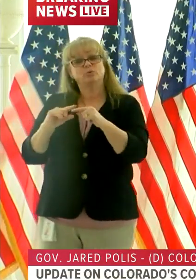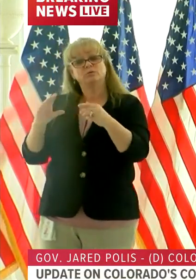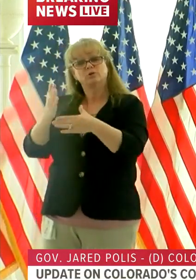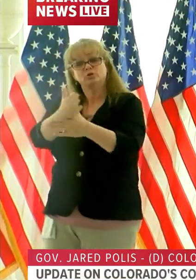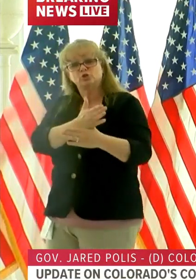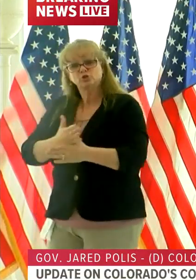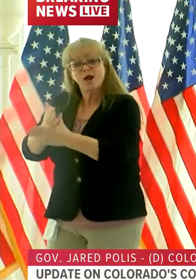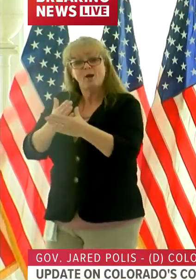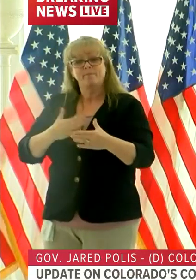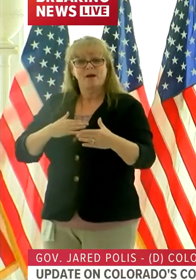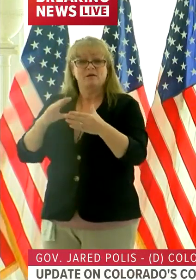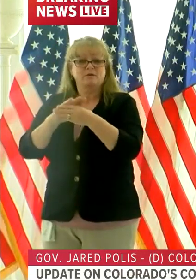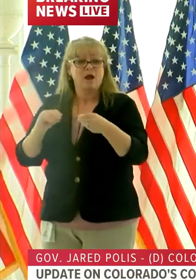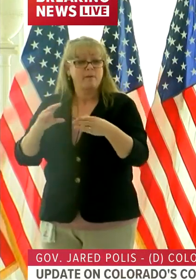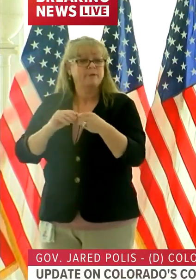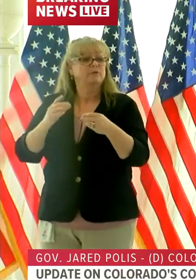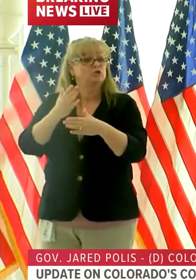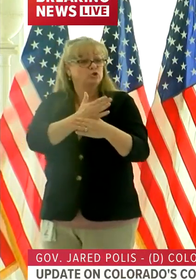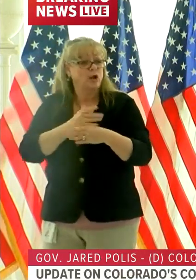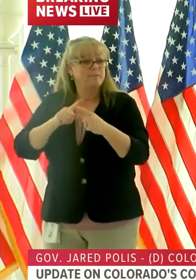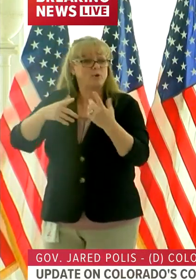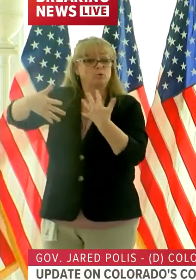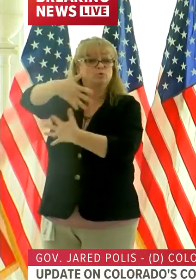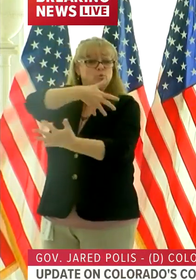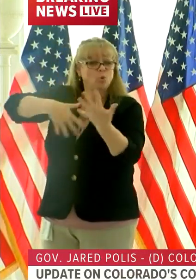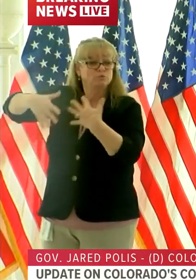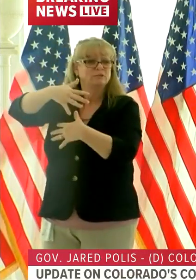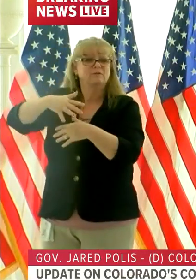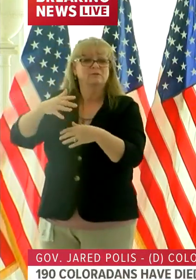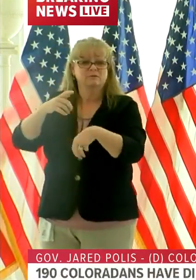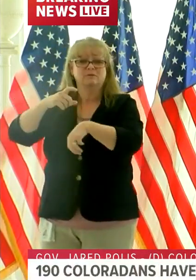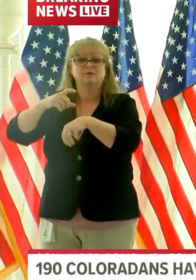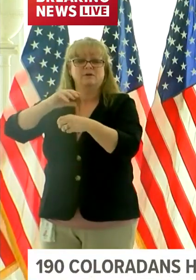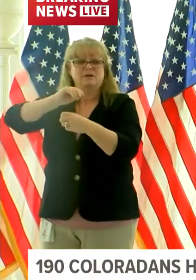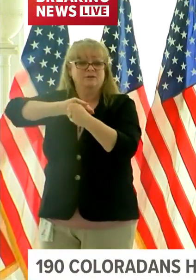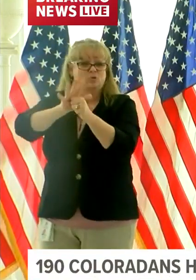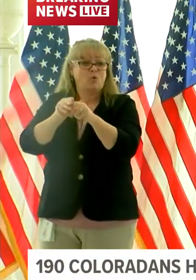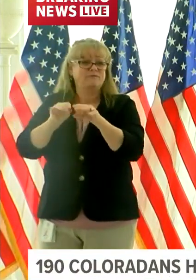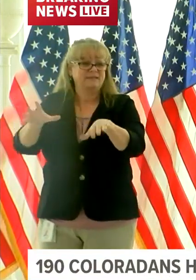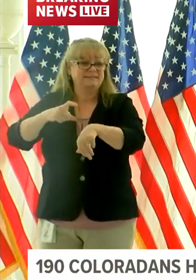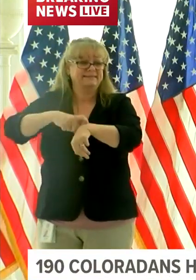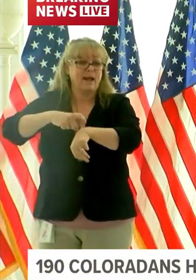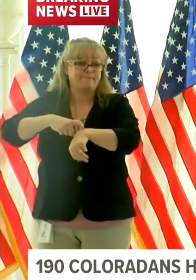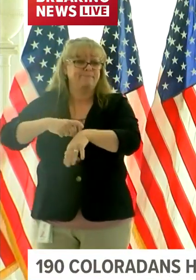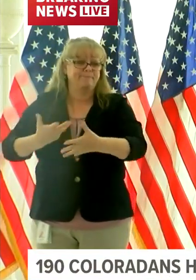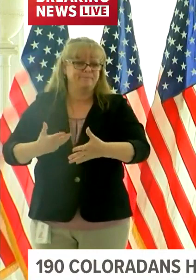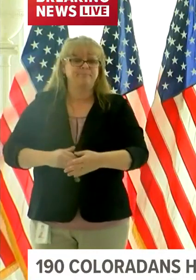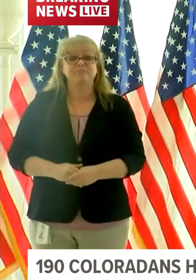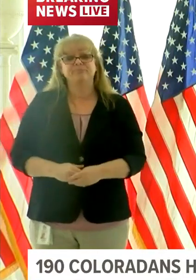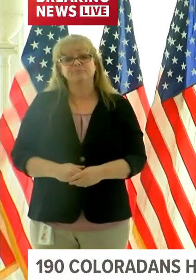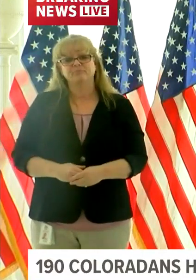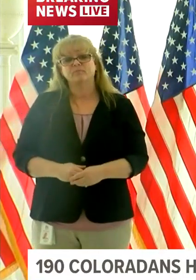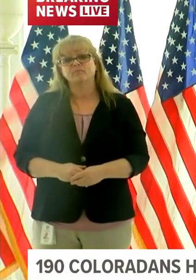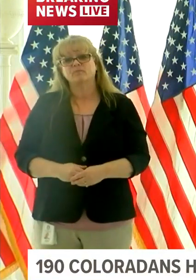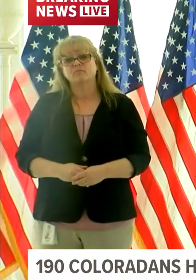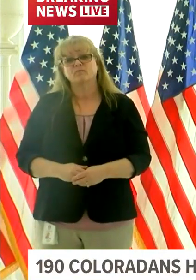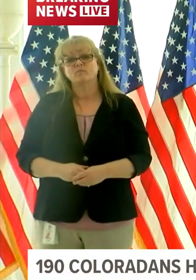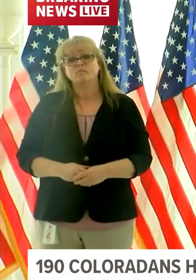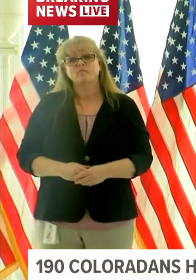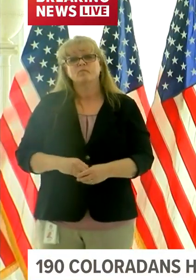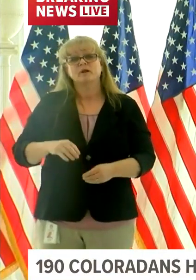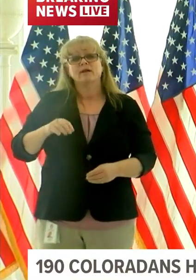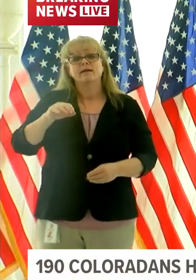fellowship at a very challenging time during a global pandemic. It's questions that Coloradans alone aren't facing. It's questions that have been faced